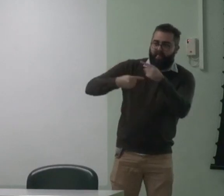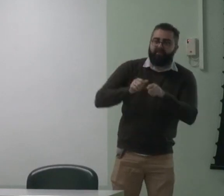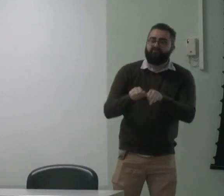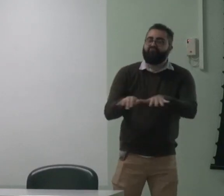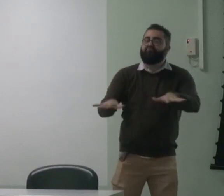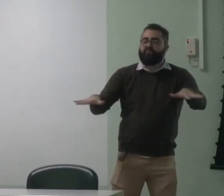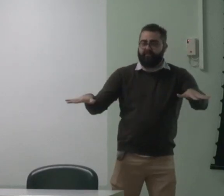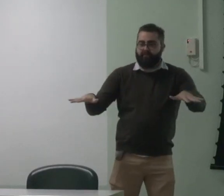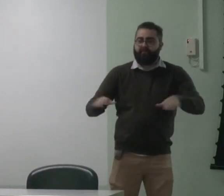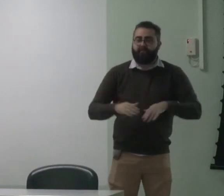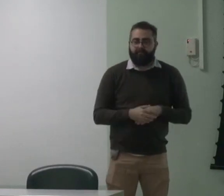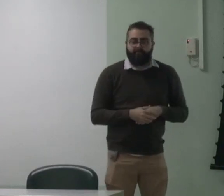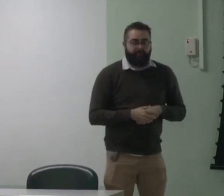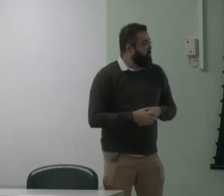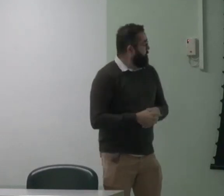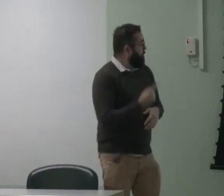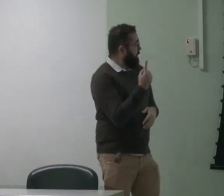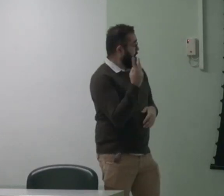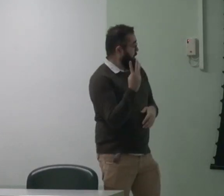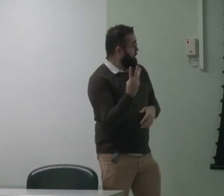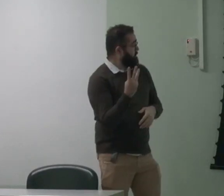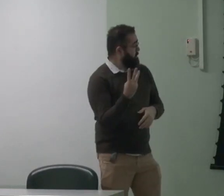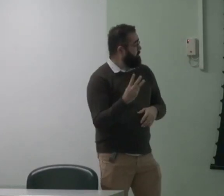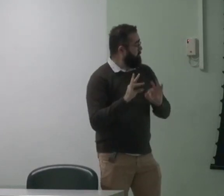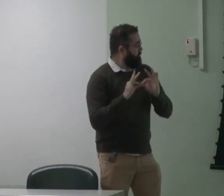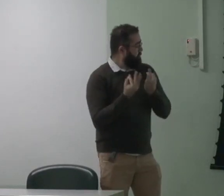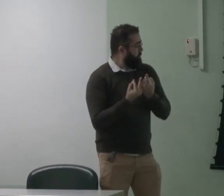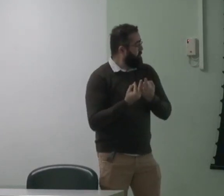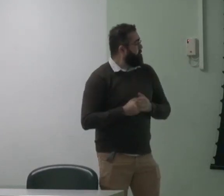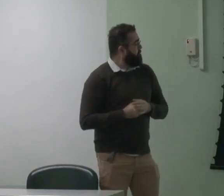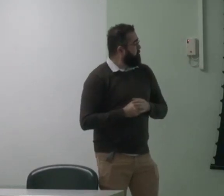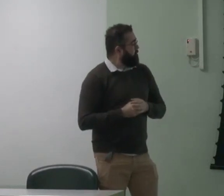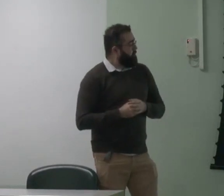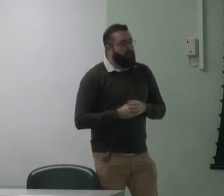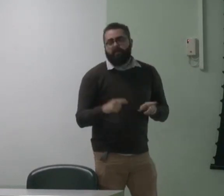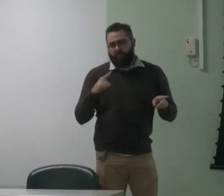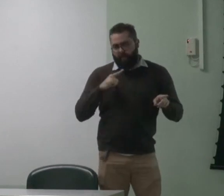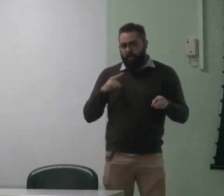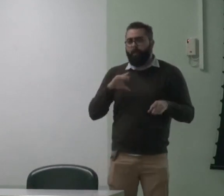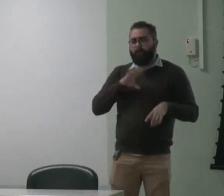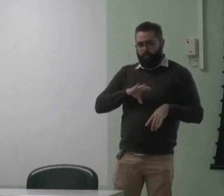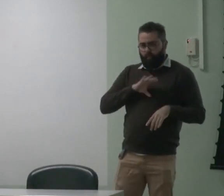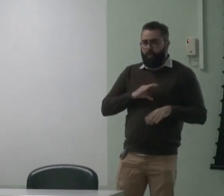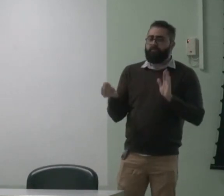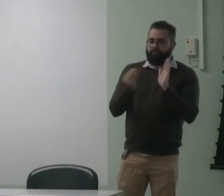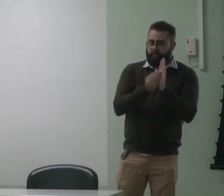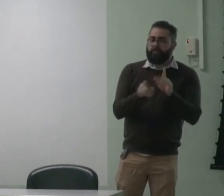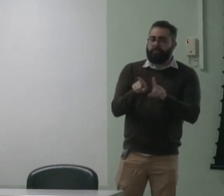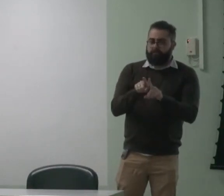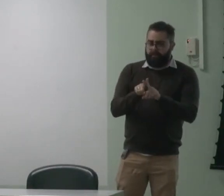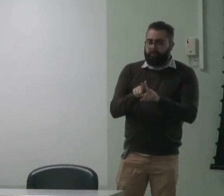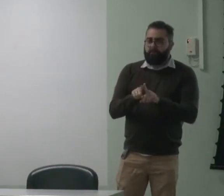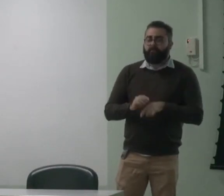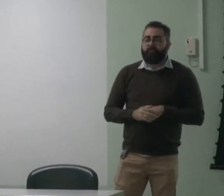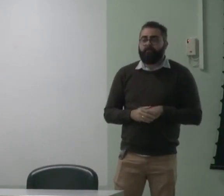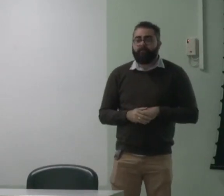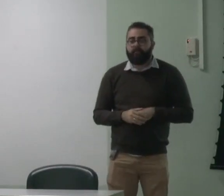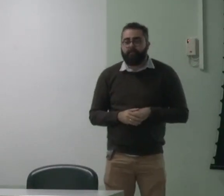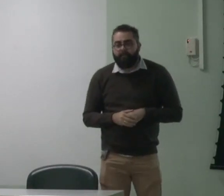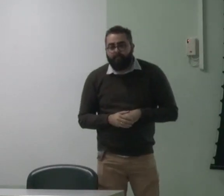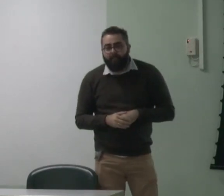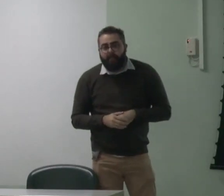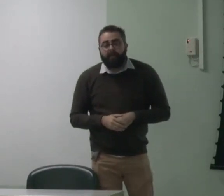283 tree banks actually, so that means that for many languages, including Portuguese, we have multiple different data